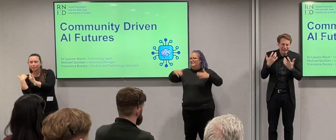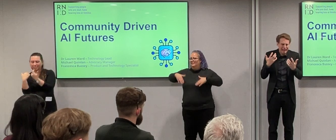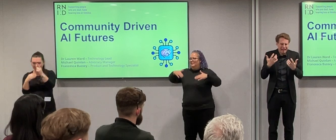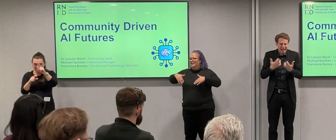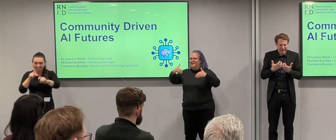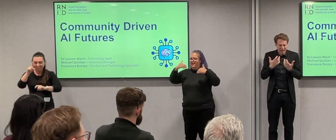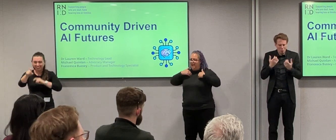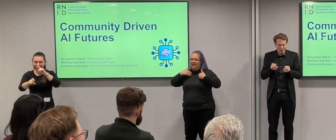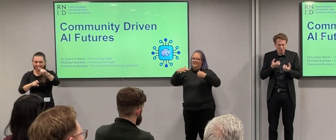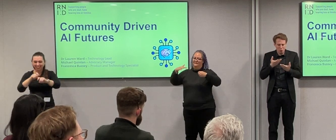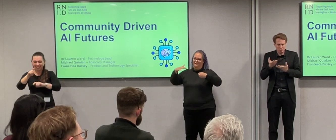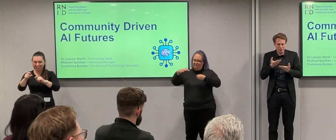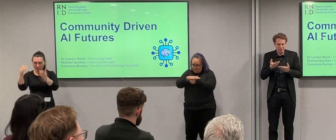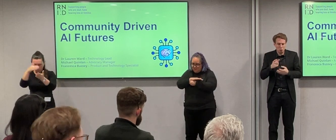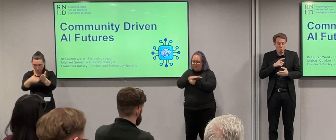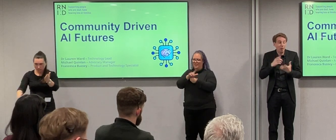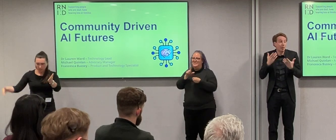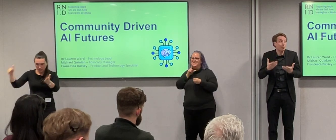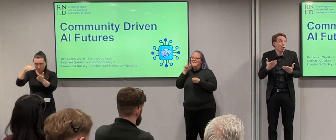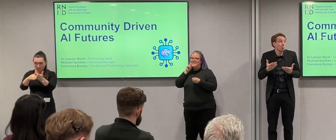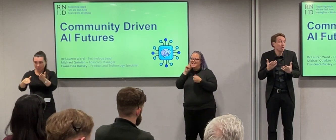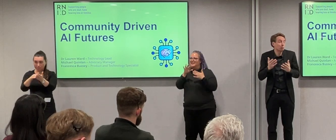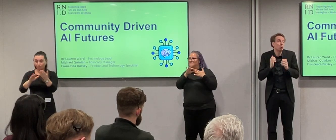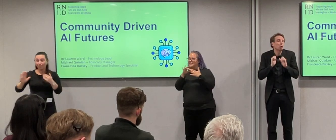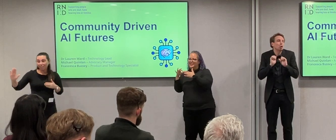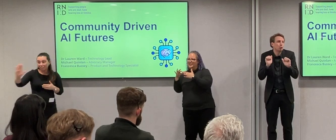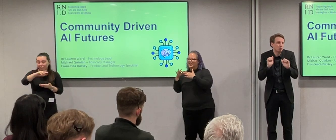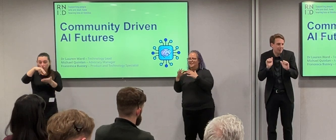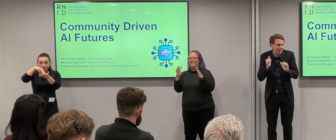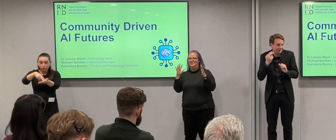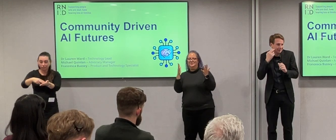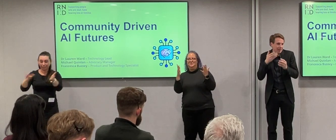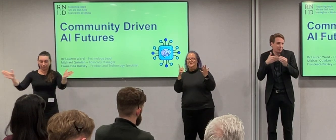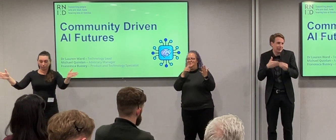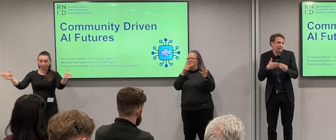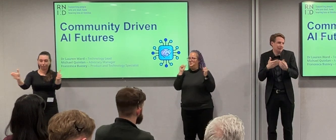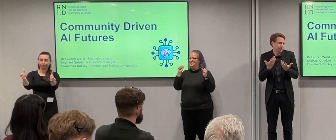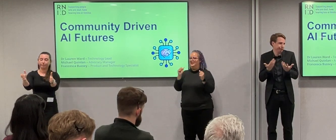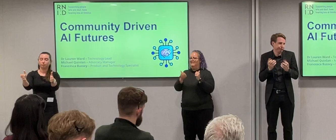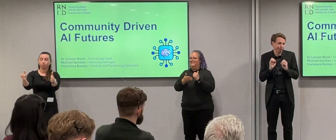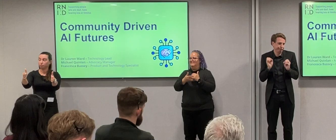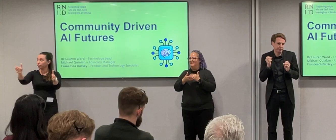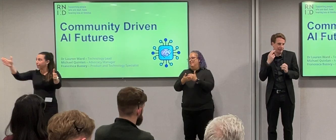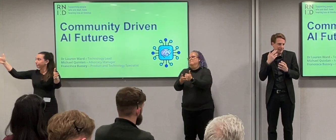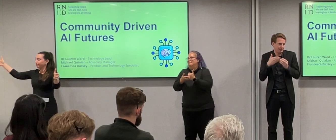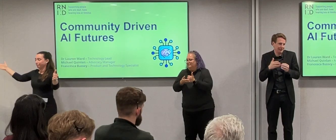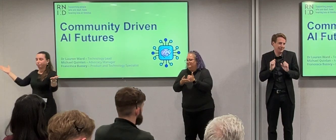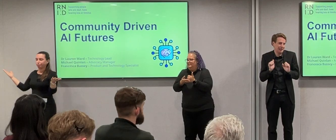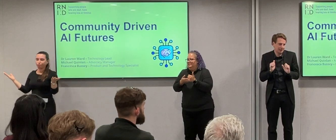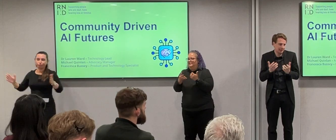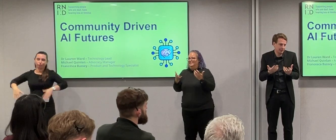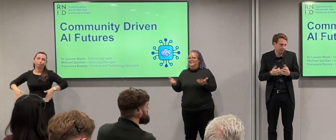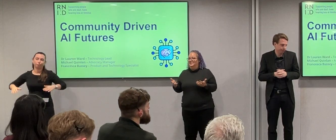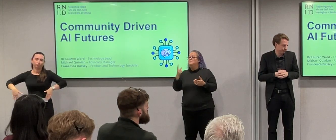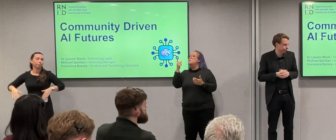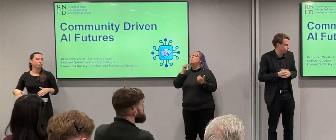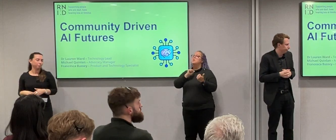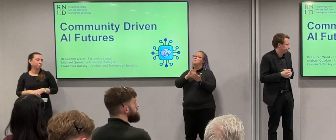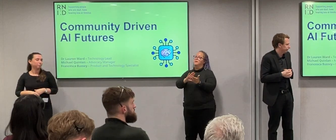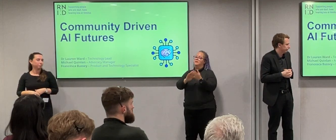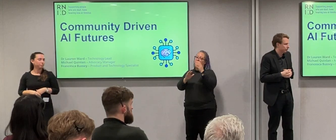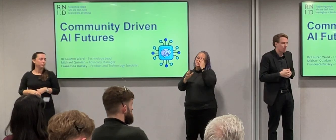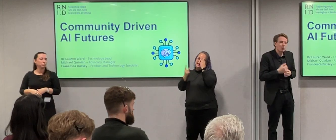a full range of deaf leadership to do that right now? And one of the methodologies, and something that